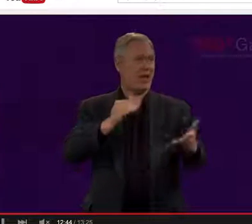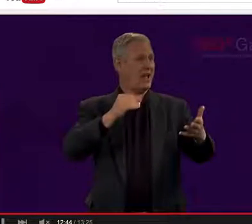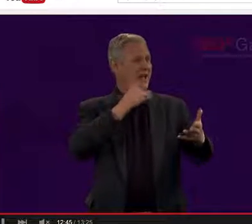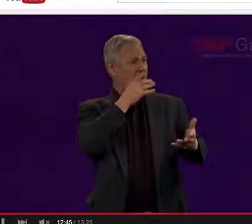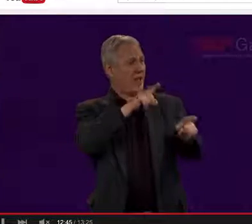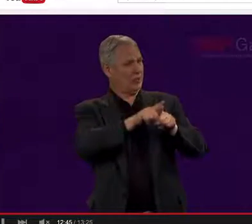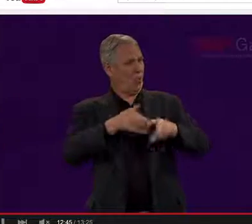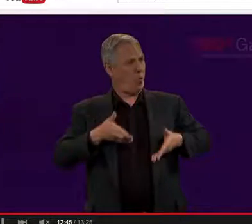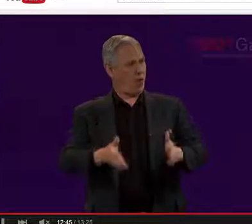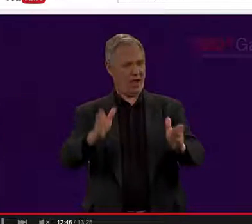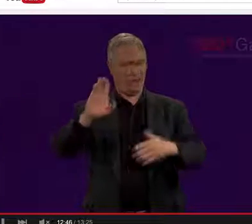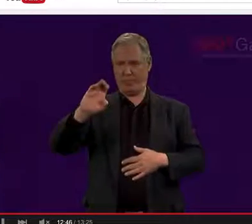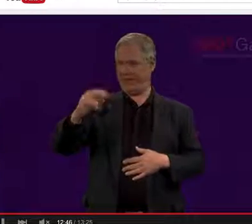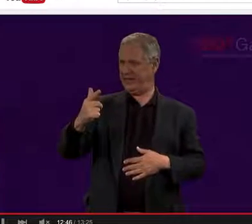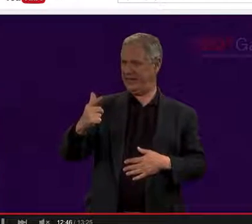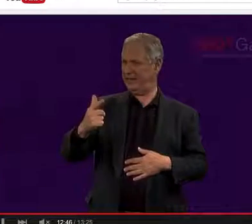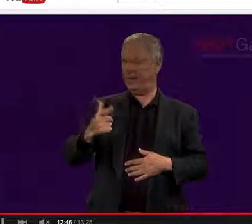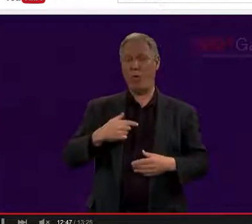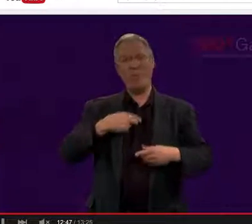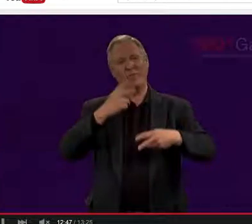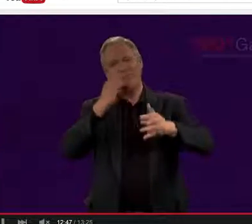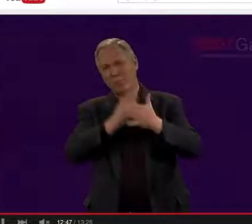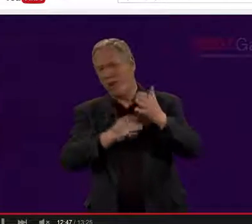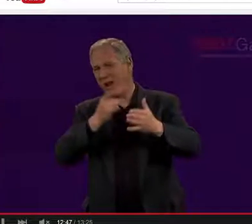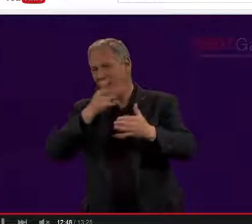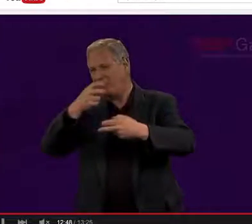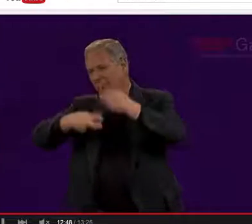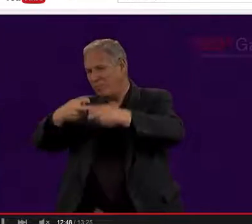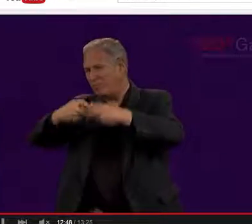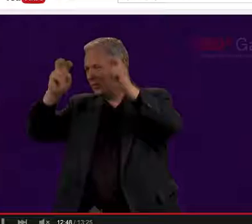impression. Individual way,